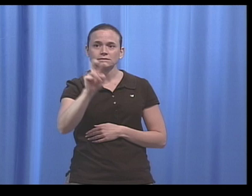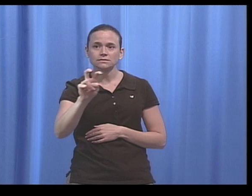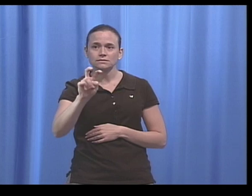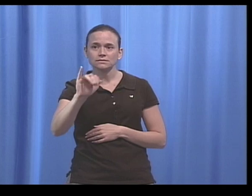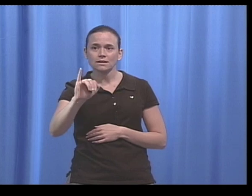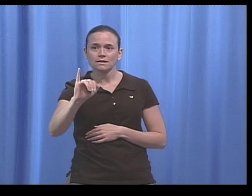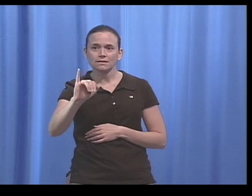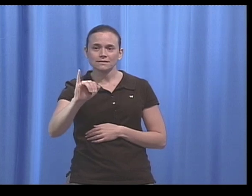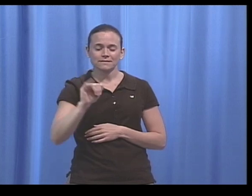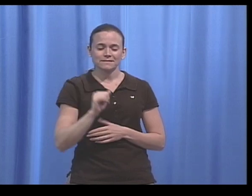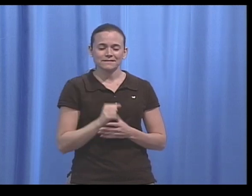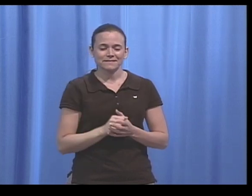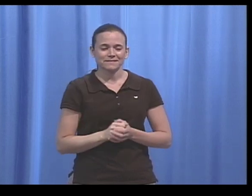Vagnozzi.